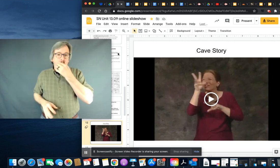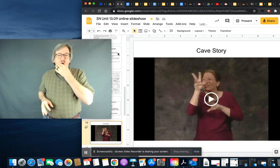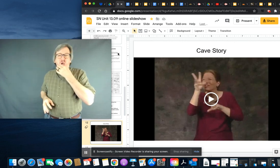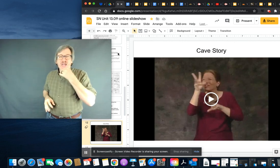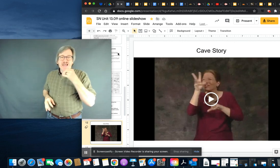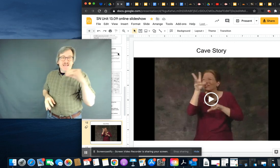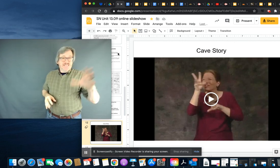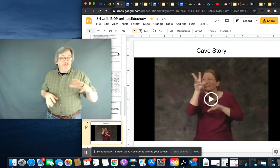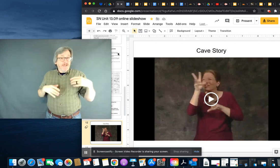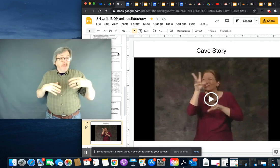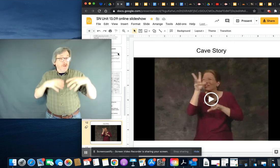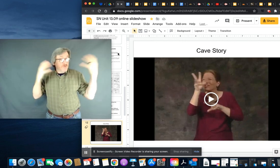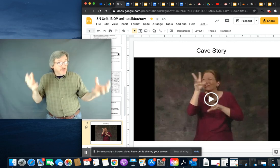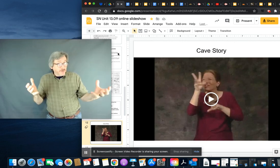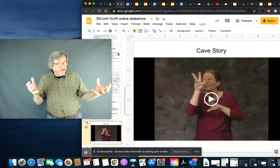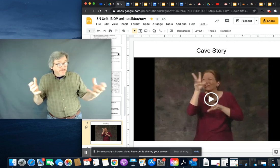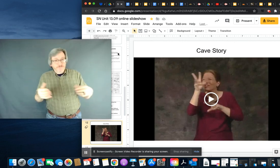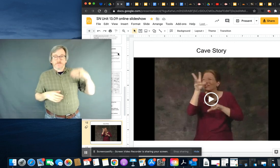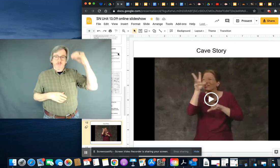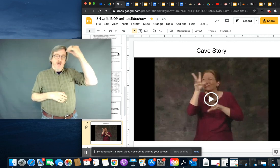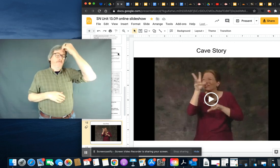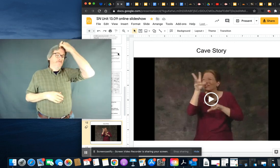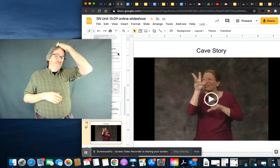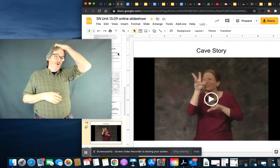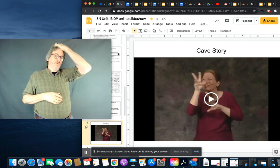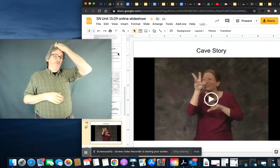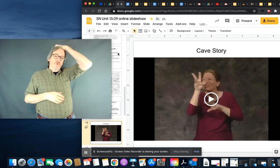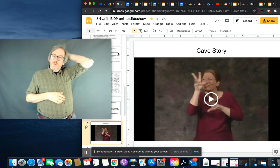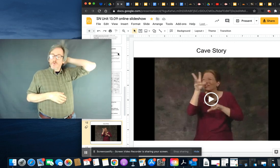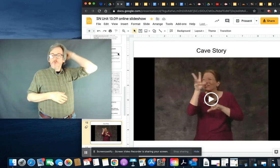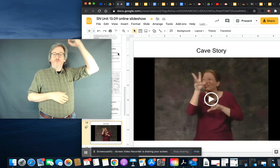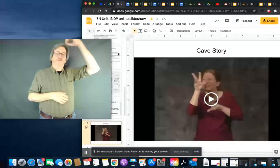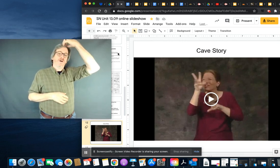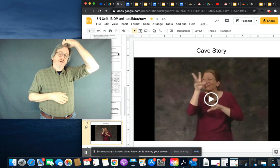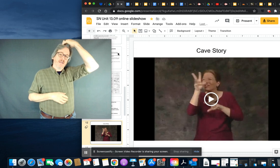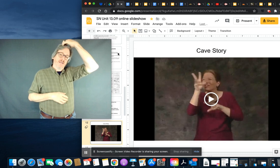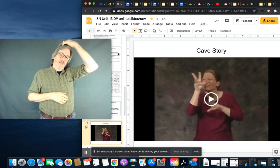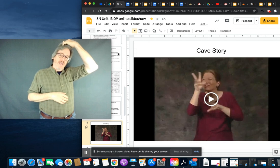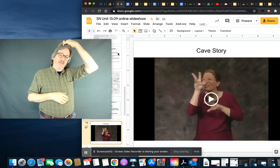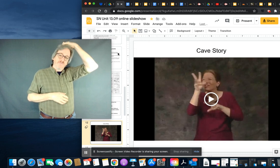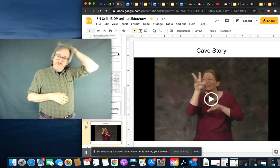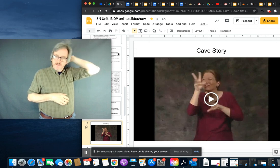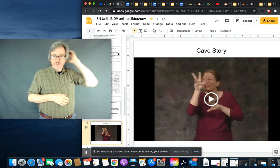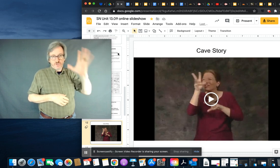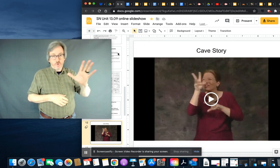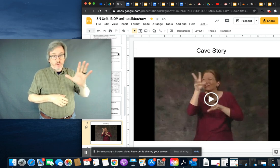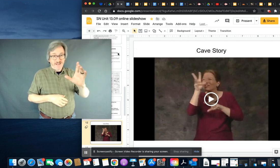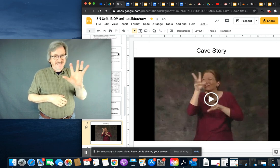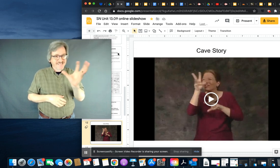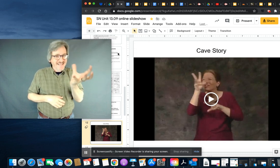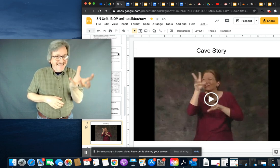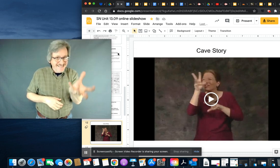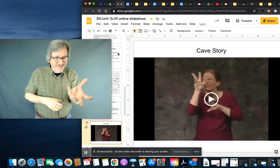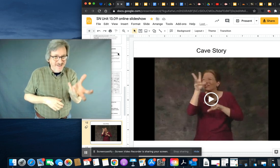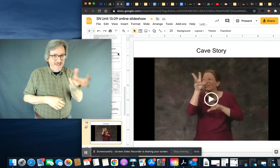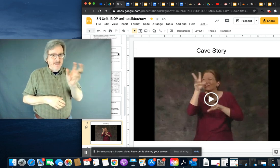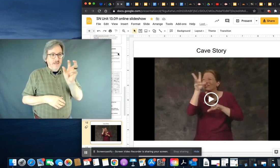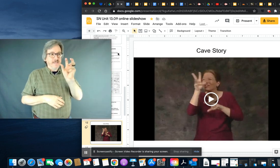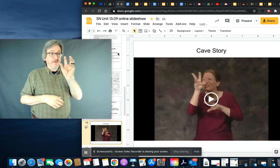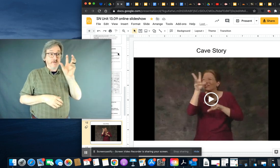So that's my ghost story. So the cave story is a slightly